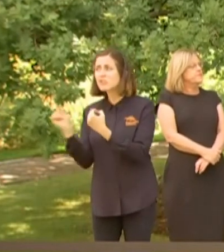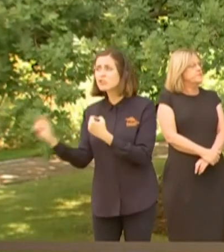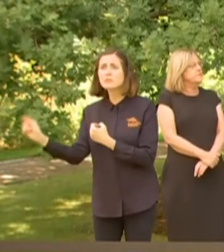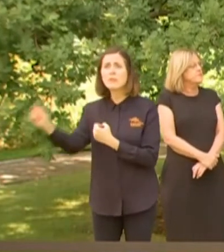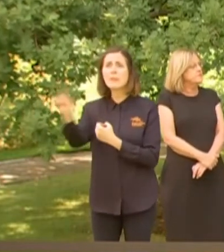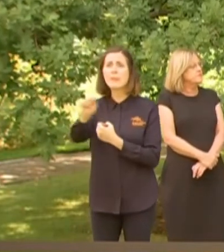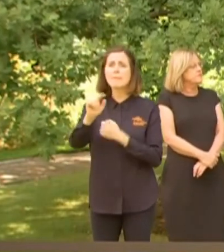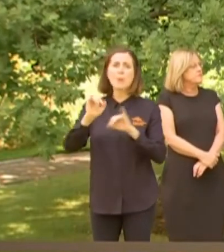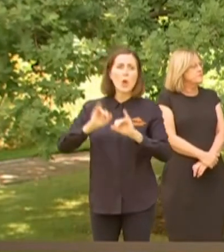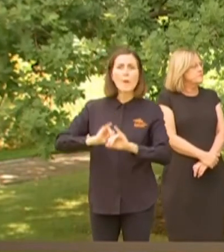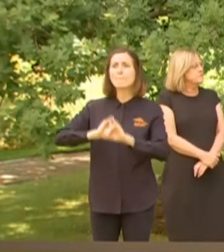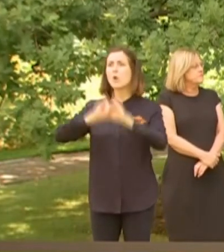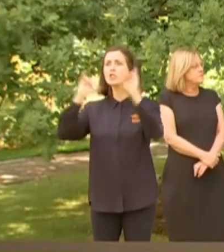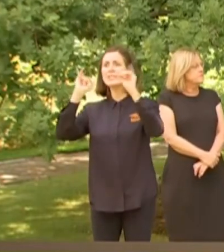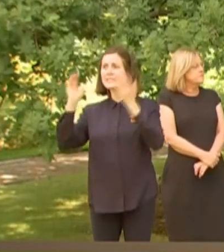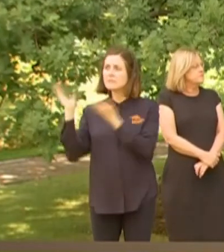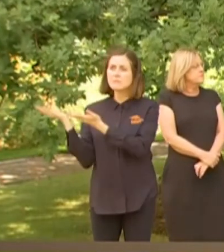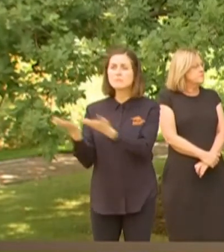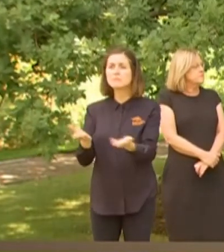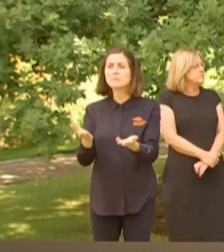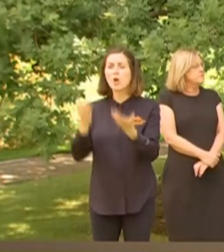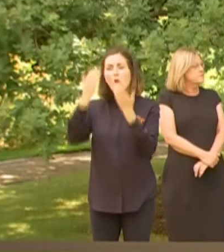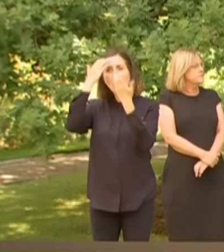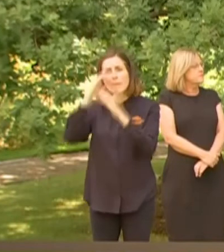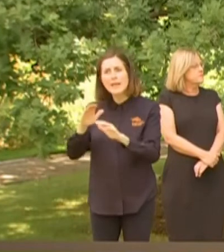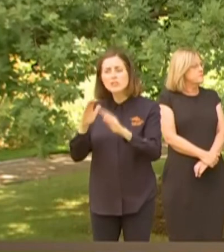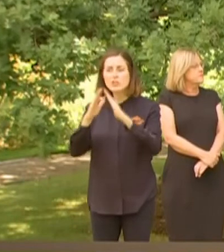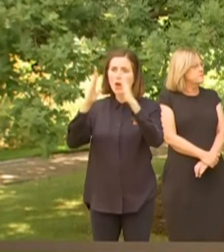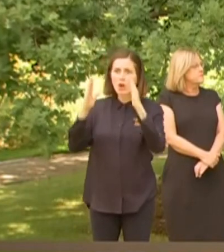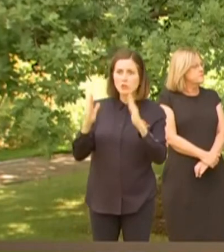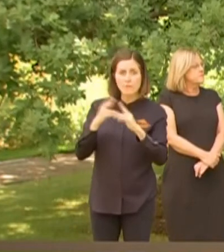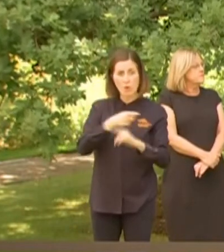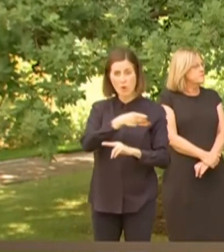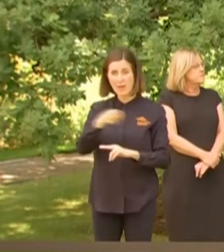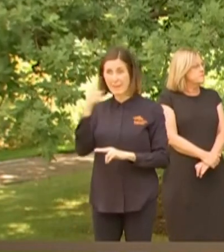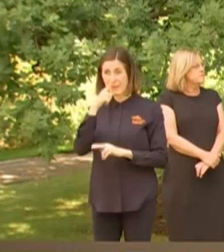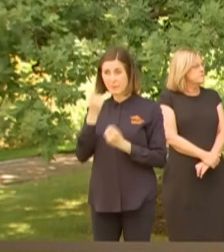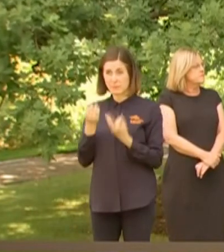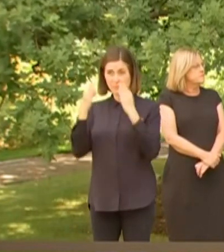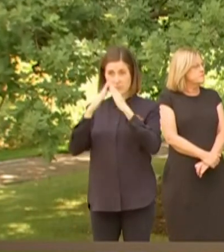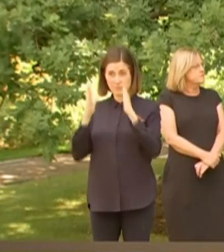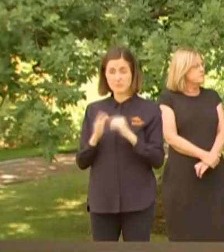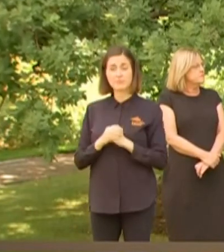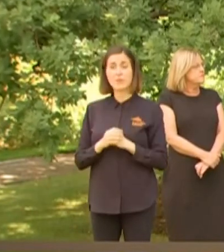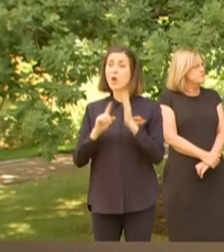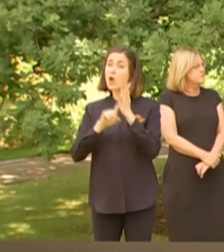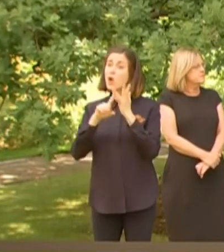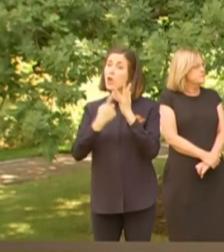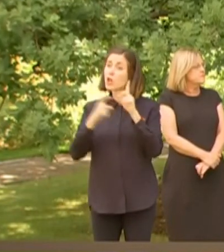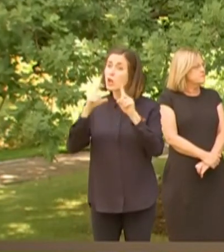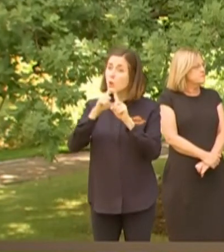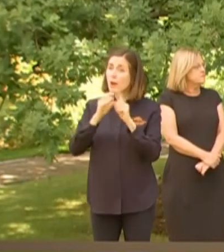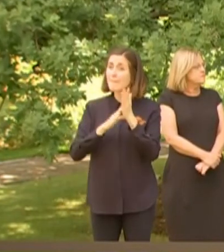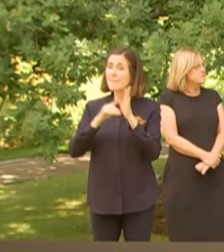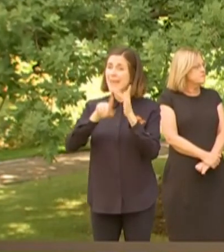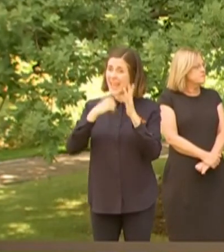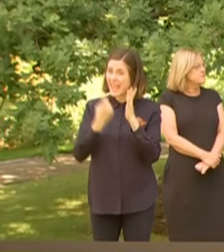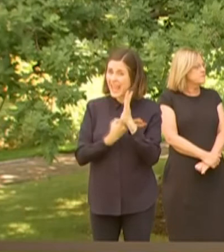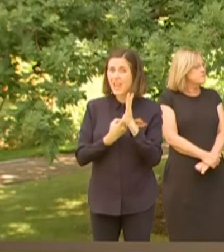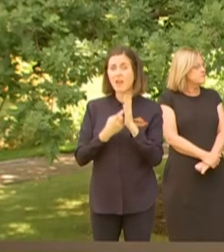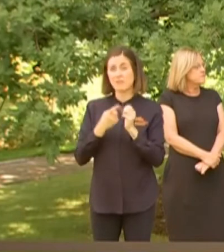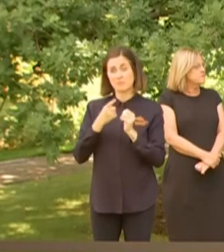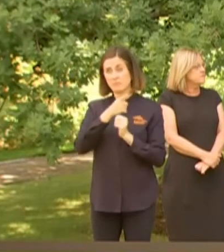emergency and crisis accommodation sector, as well as, I must say, the Lord Mayor and her team. I think we've all worked very hard, and we've been